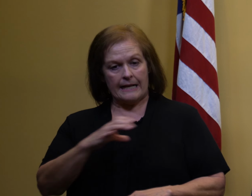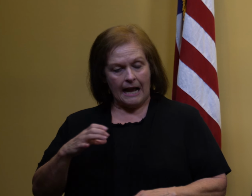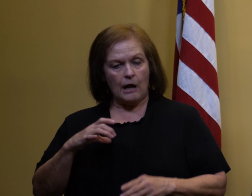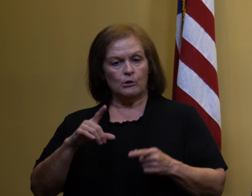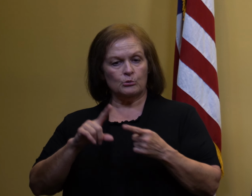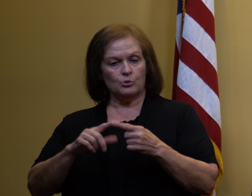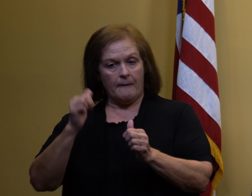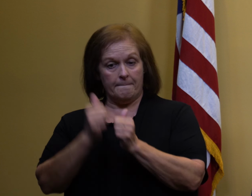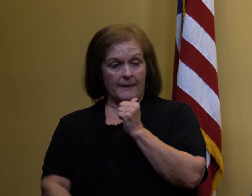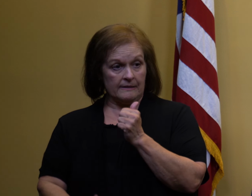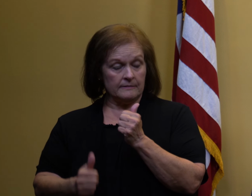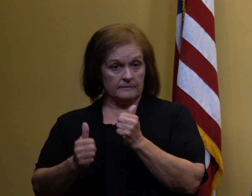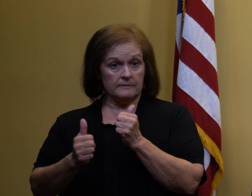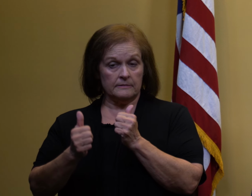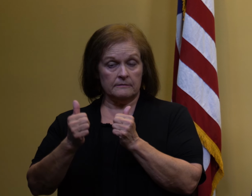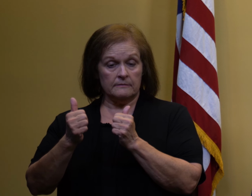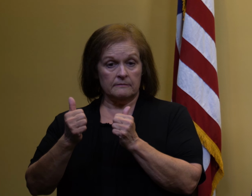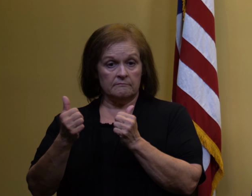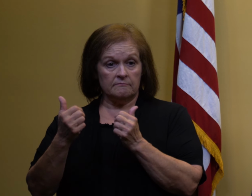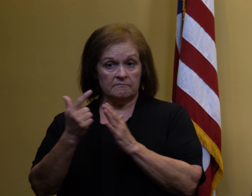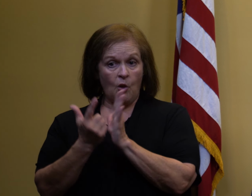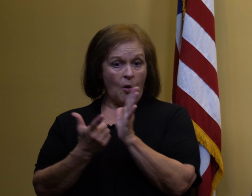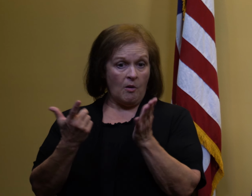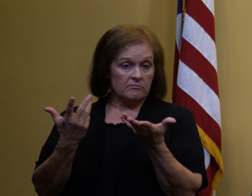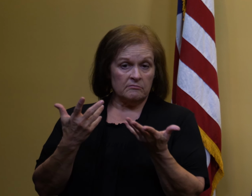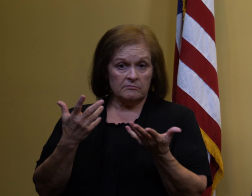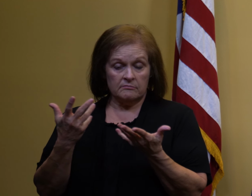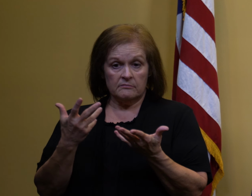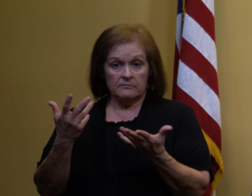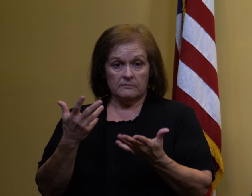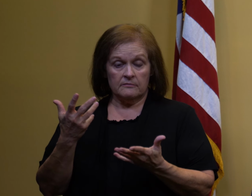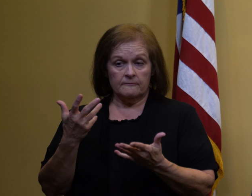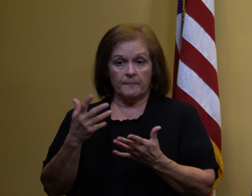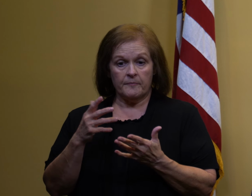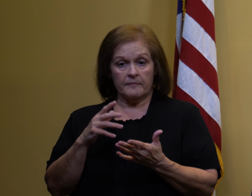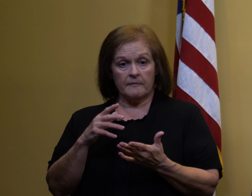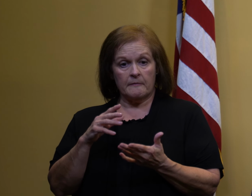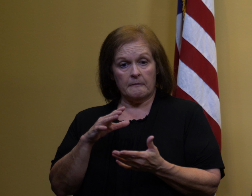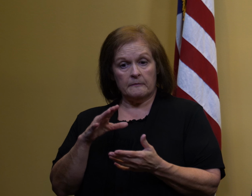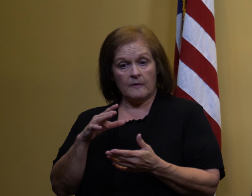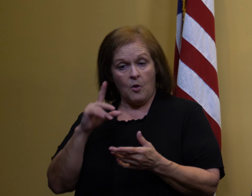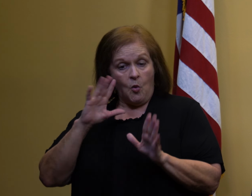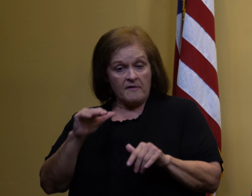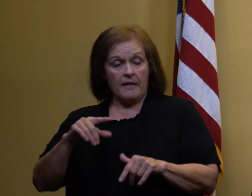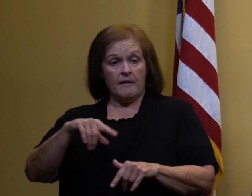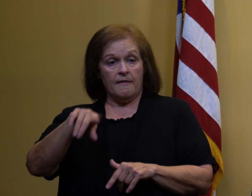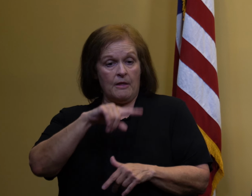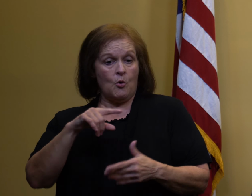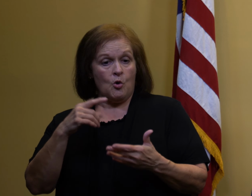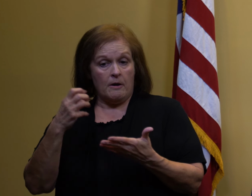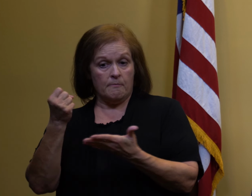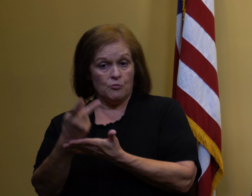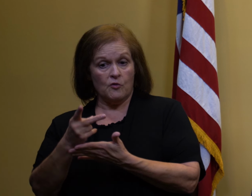ordinance that will pass the test. And that means be approved by